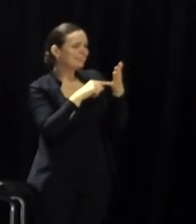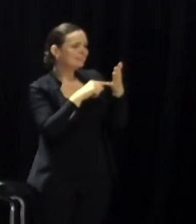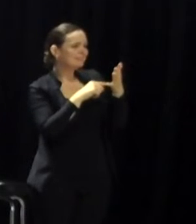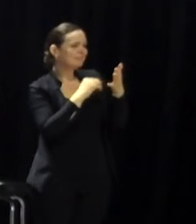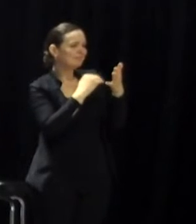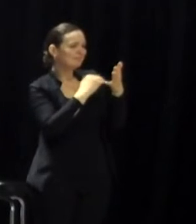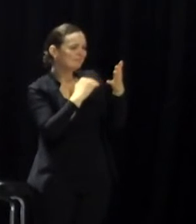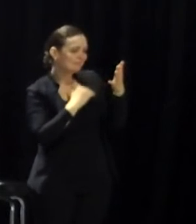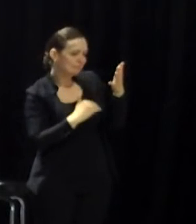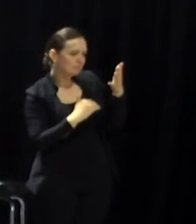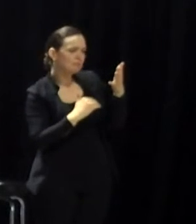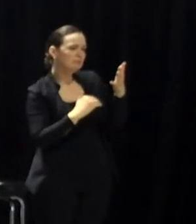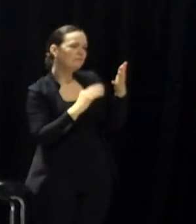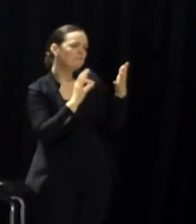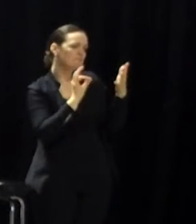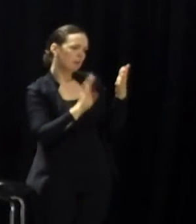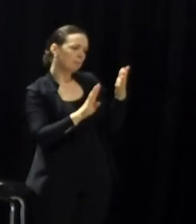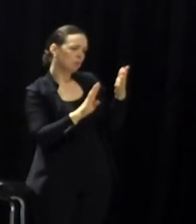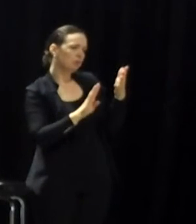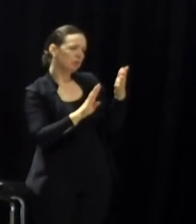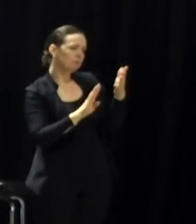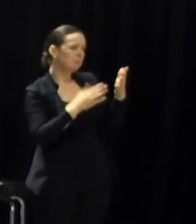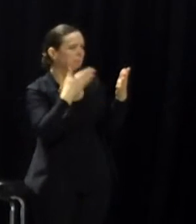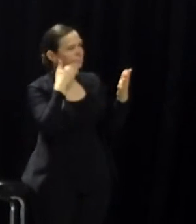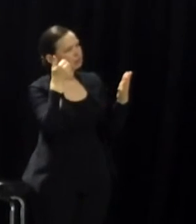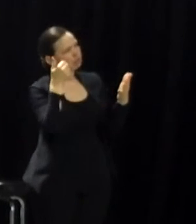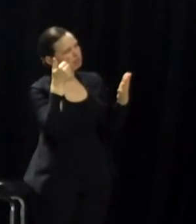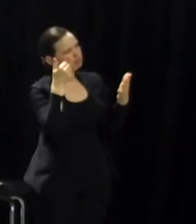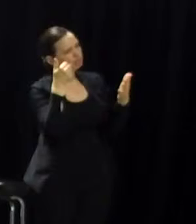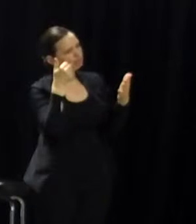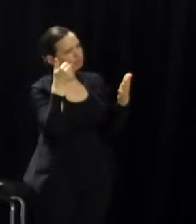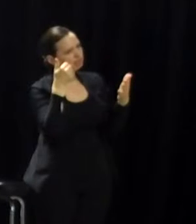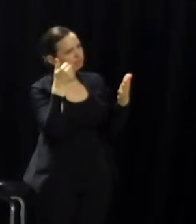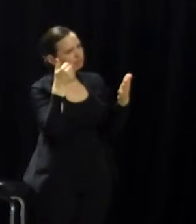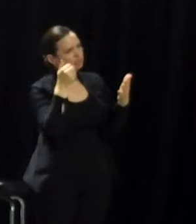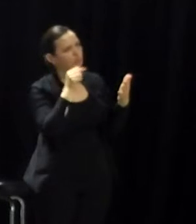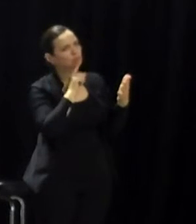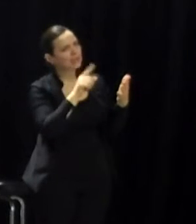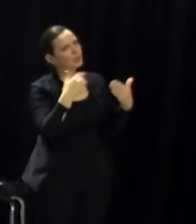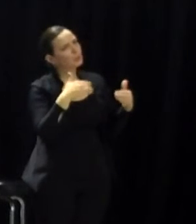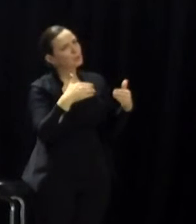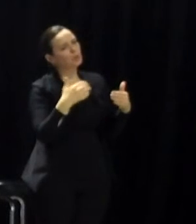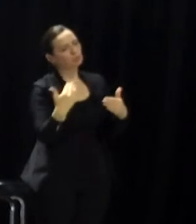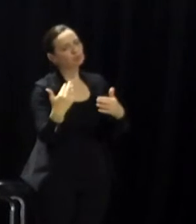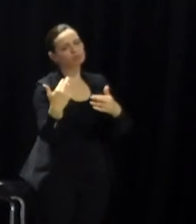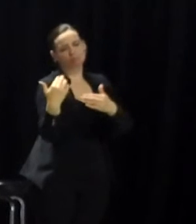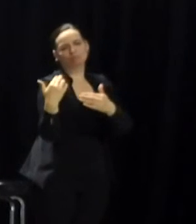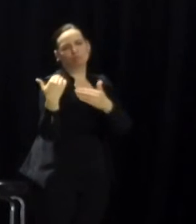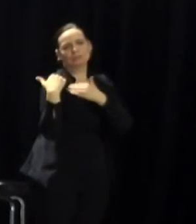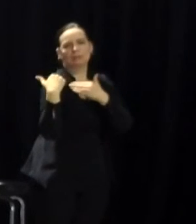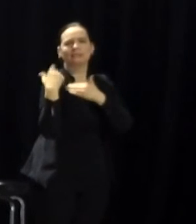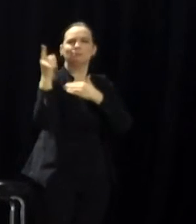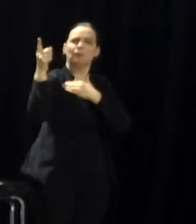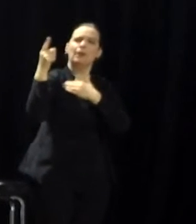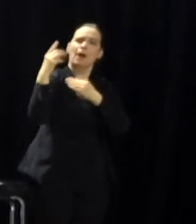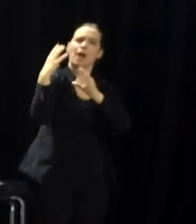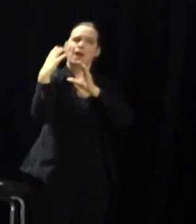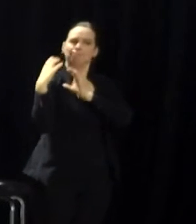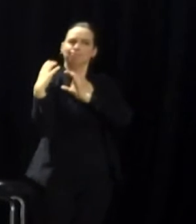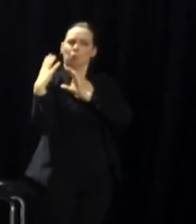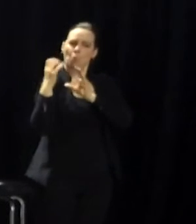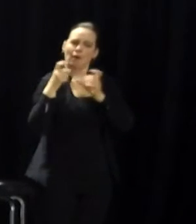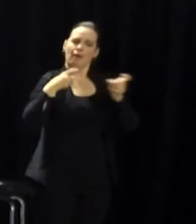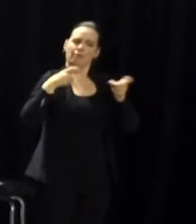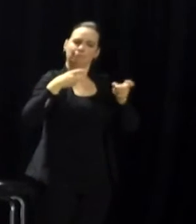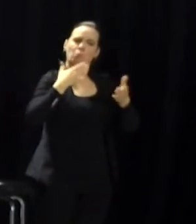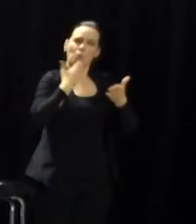starve this virus a little bit more in the community, the responsible thing to do. So we've been having conversations with, the university all the time.